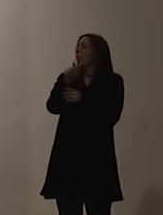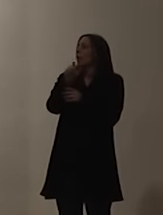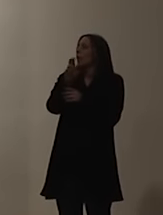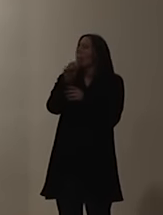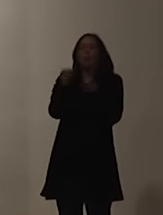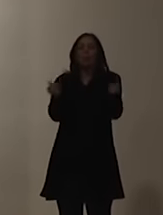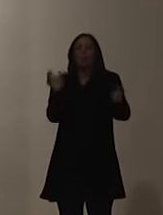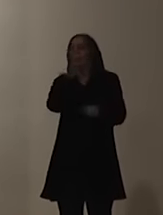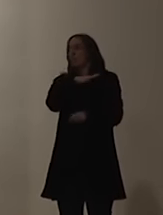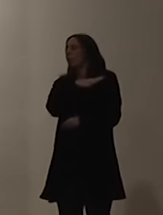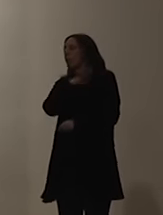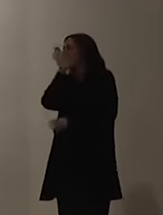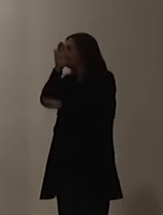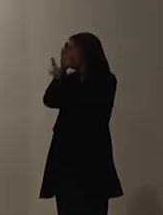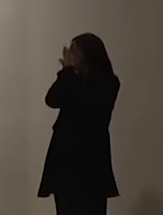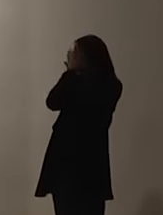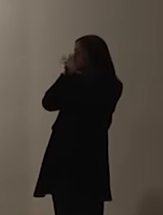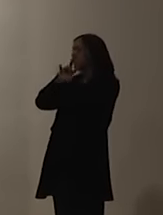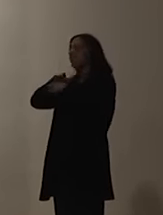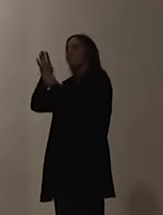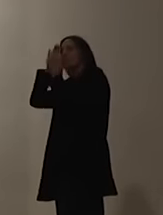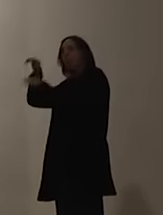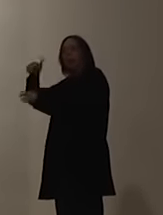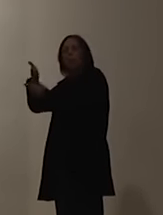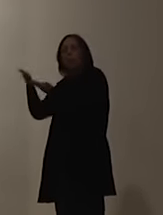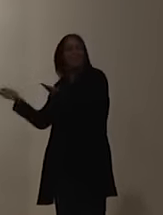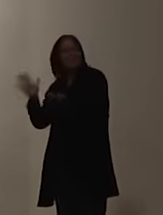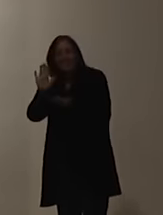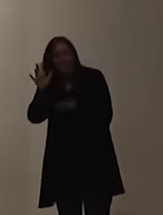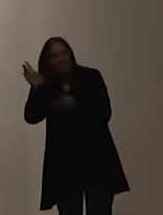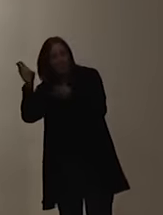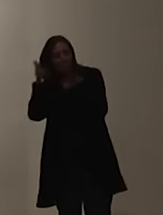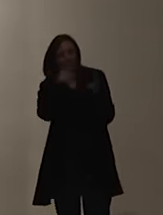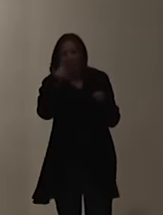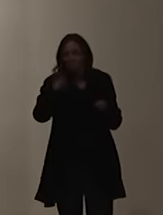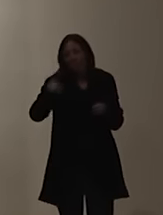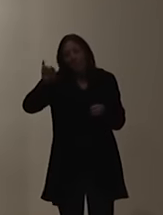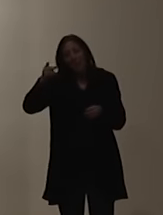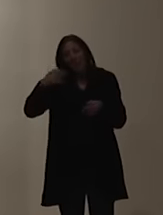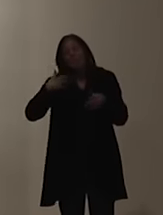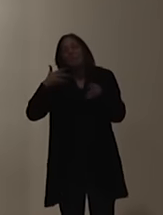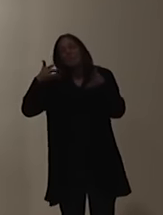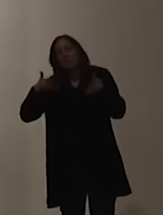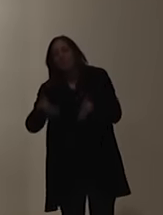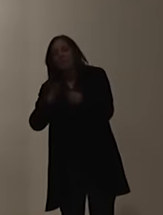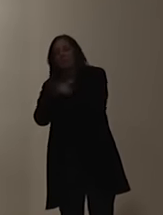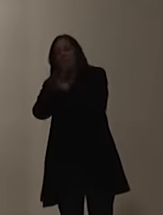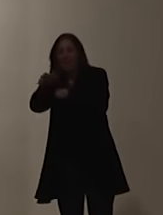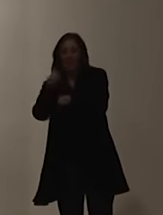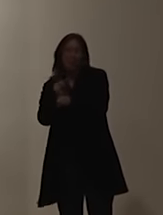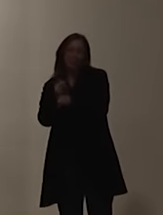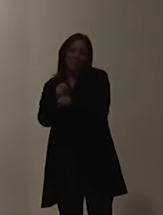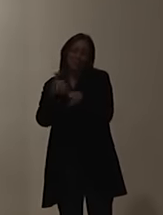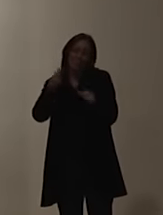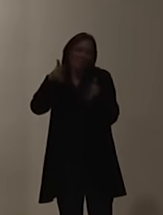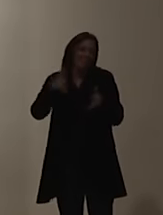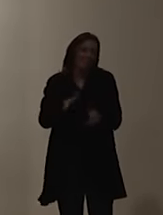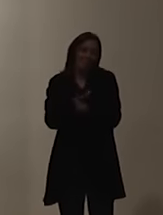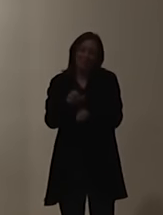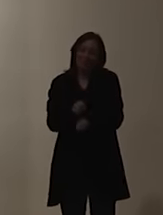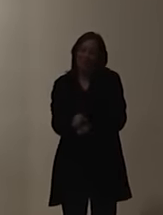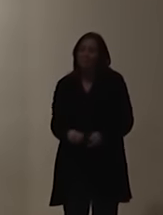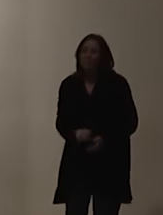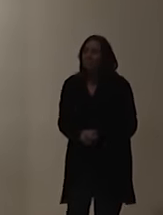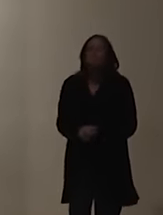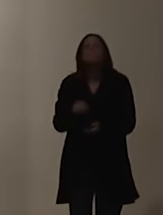let me close, and I really mean it this time, what never happens in an emergency. I've lived through a few. I have